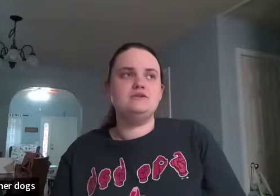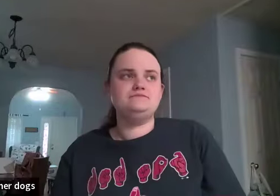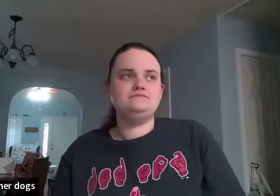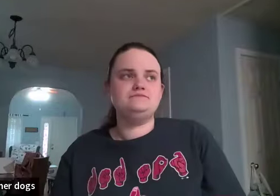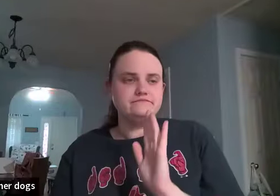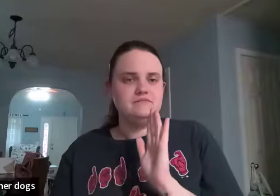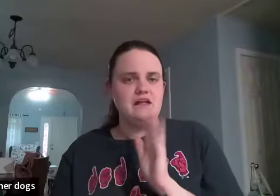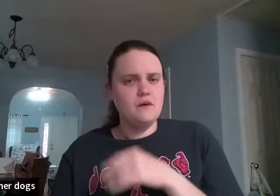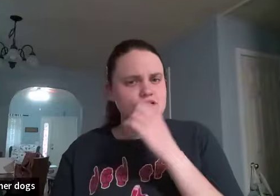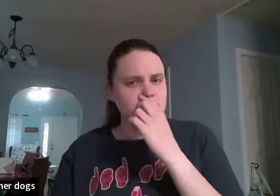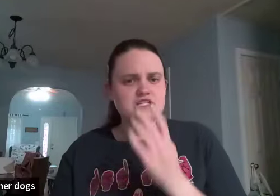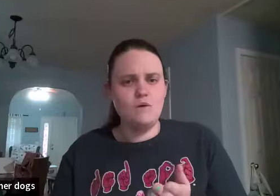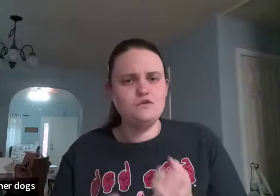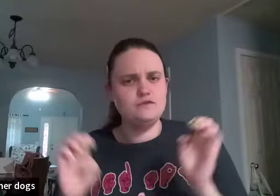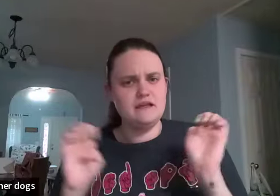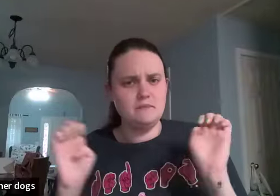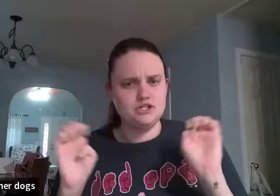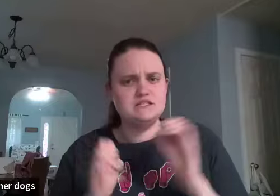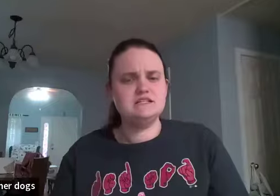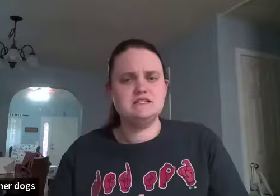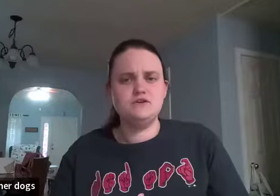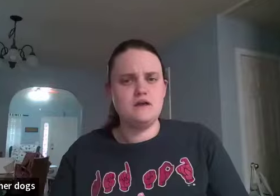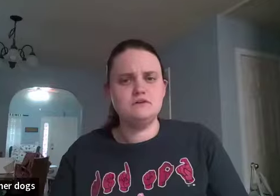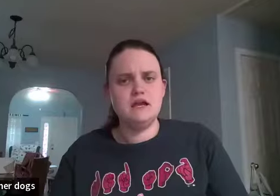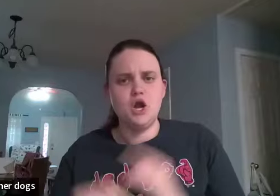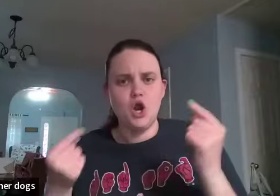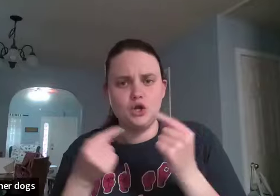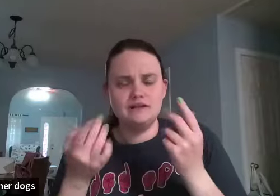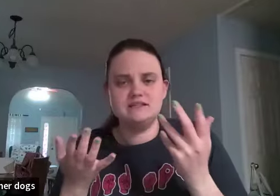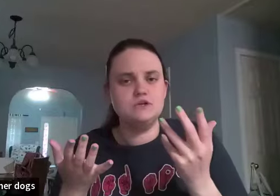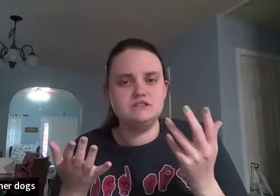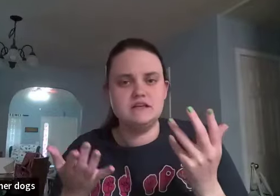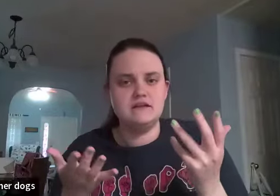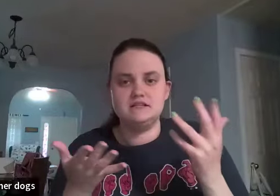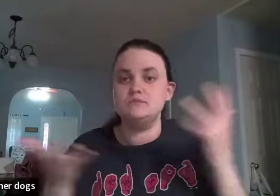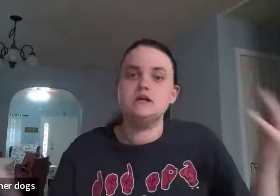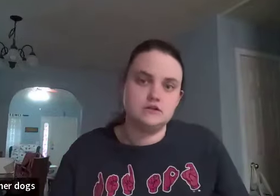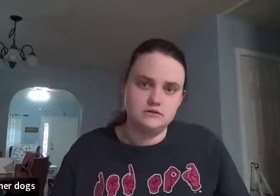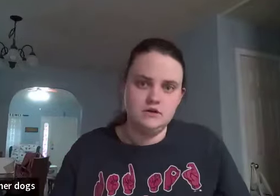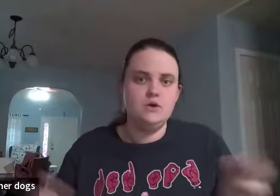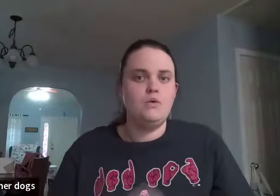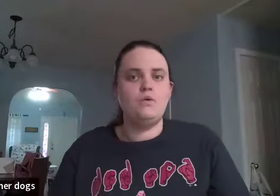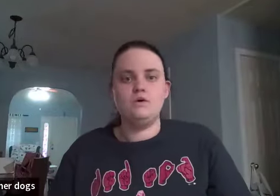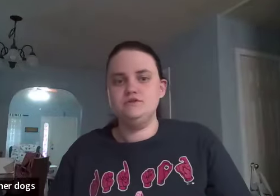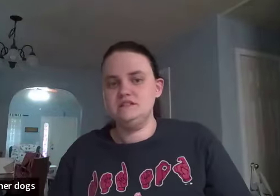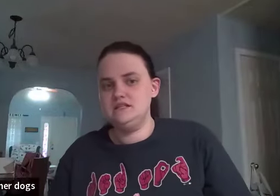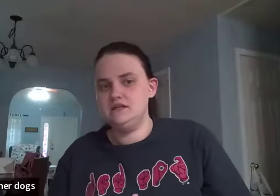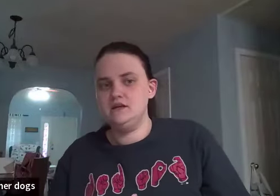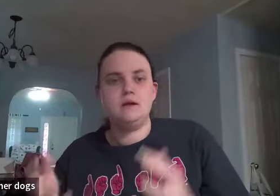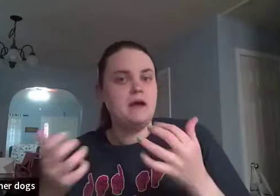so that one's always just helpful for like emergencies because if you're ever like hurt, like someone's saying, like someone gets hurt, or you see like a